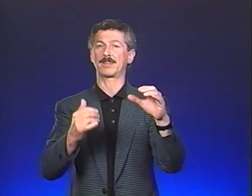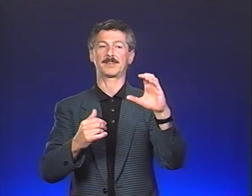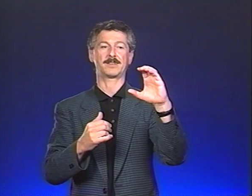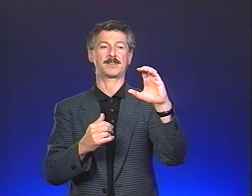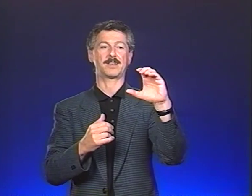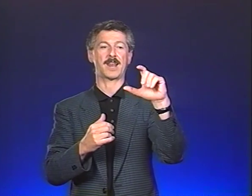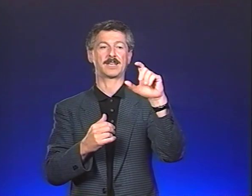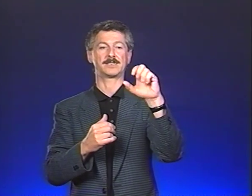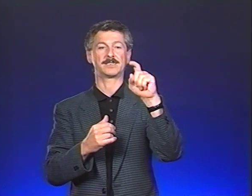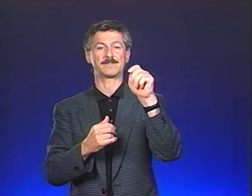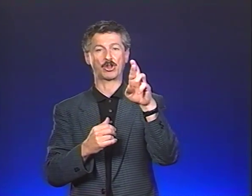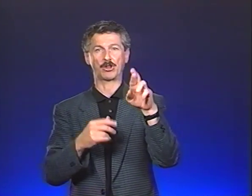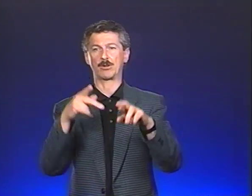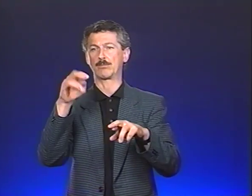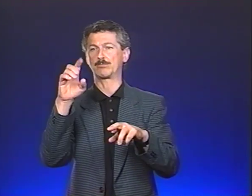And these signs have specific functions.